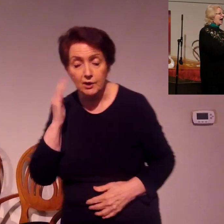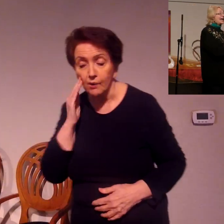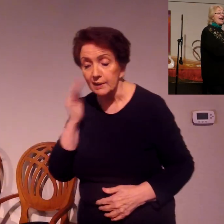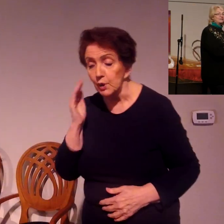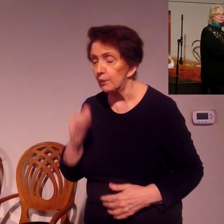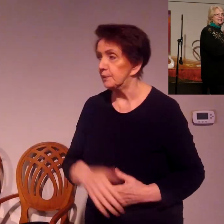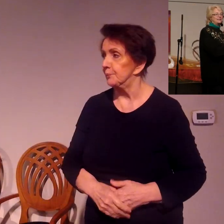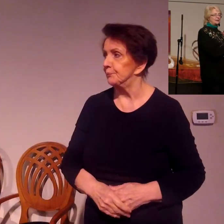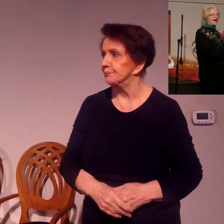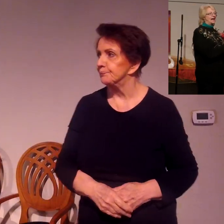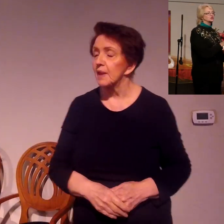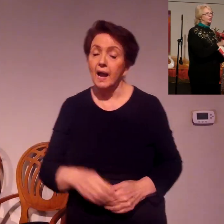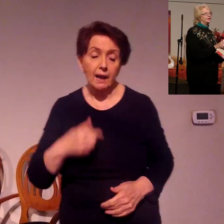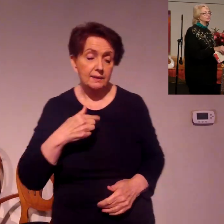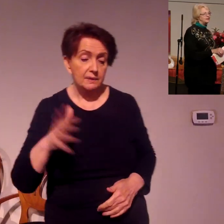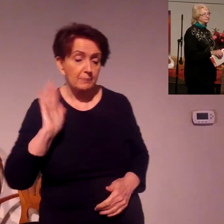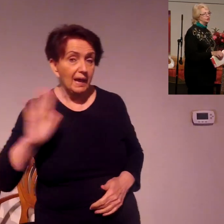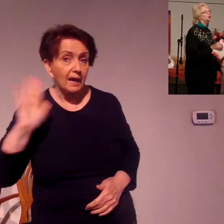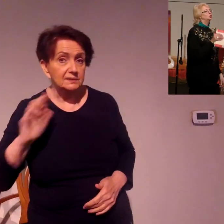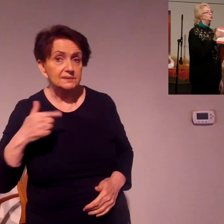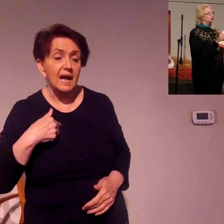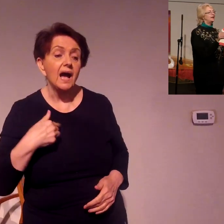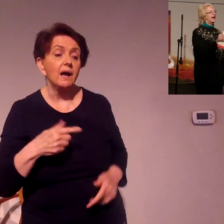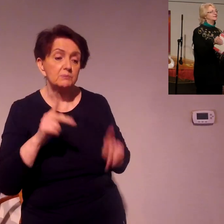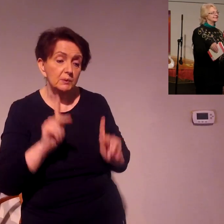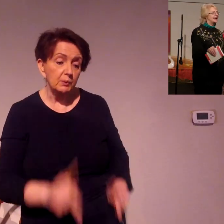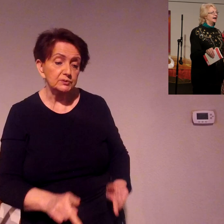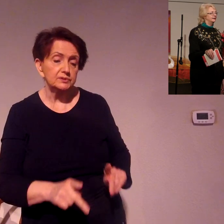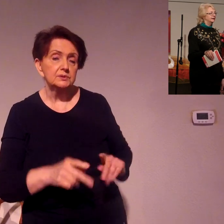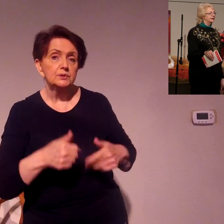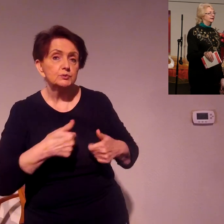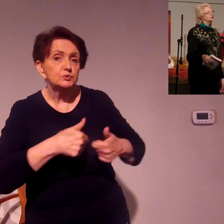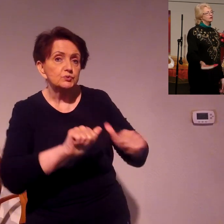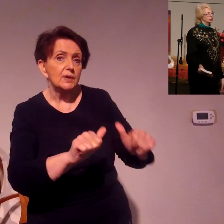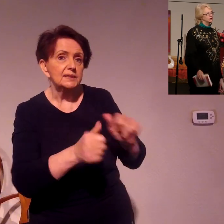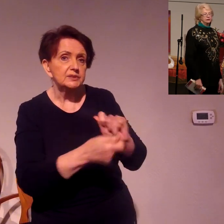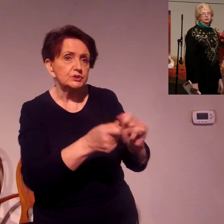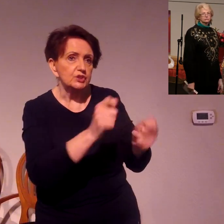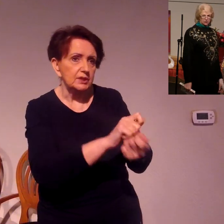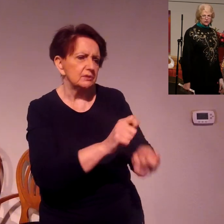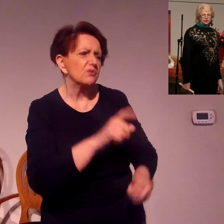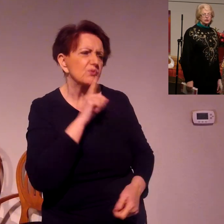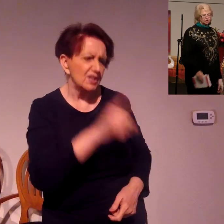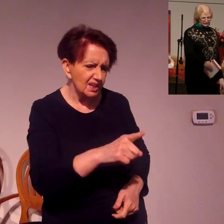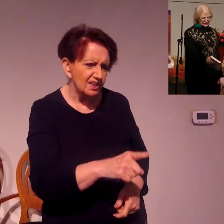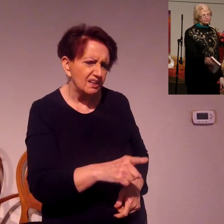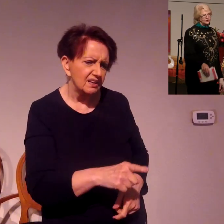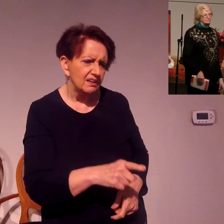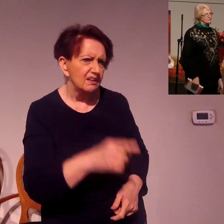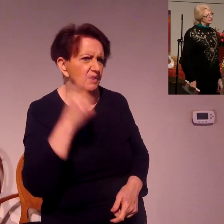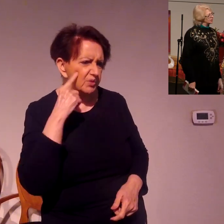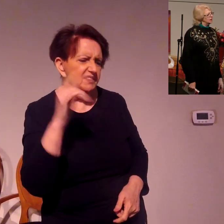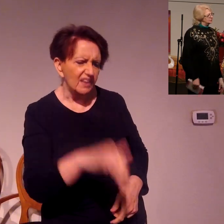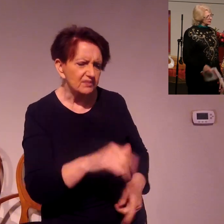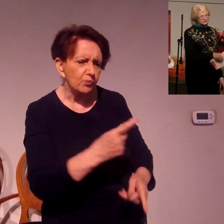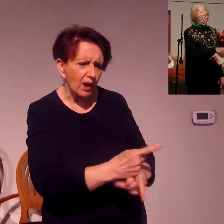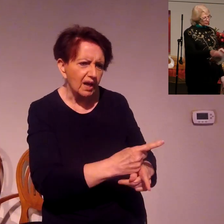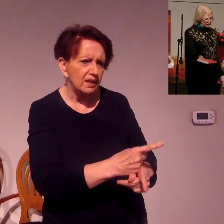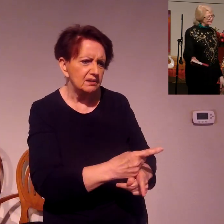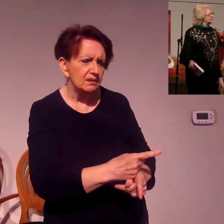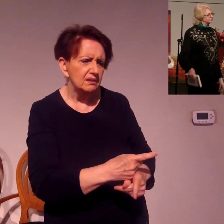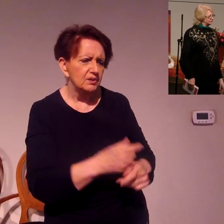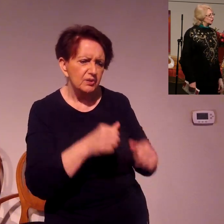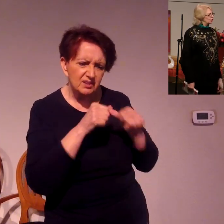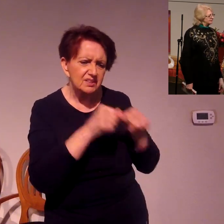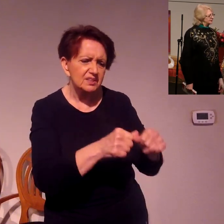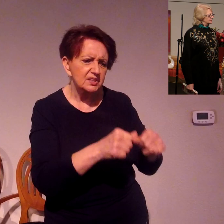So I have been in the past one of those people who would have said, okay, really? Really? You're going to keep putting them up there? Because we